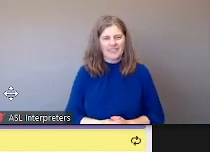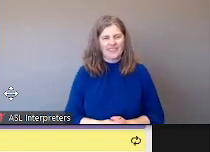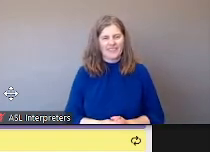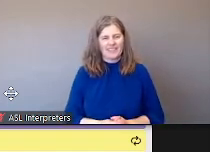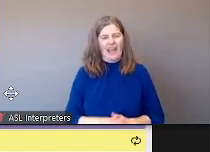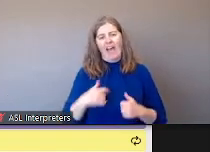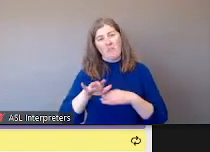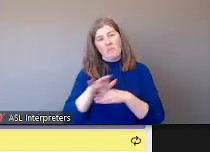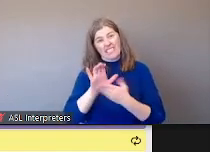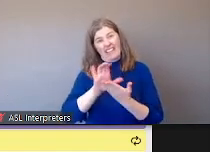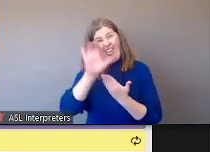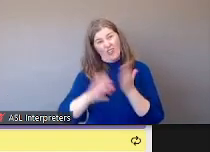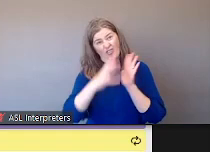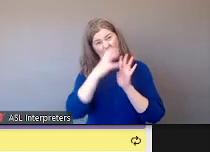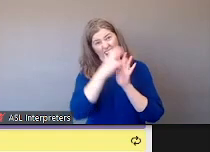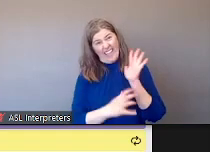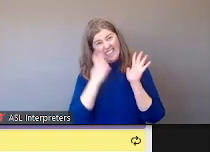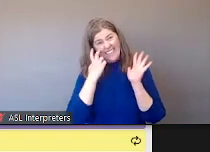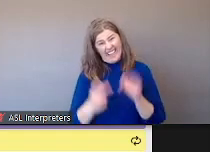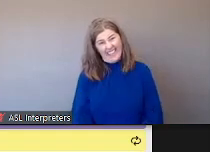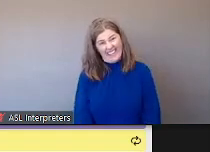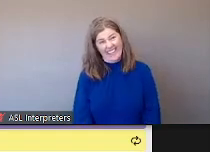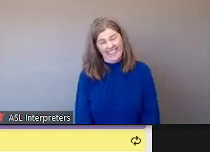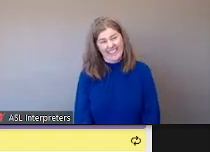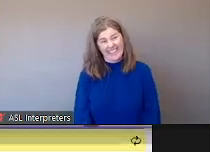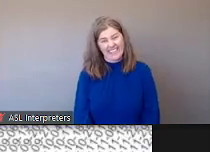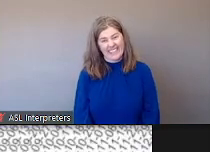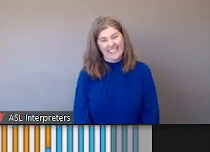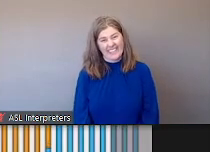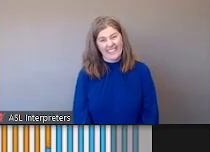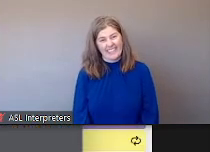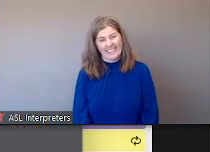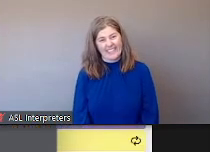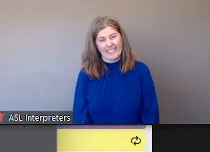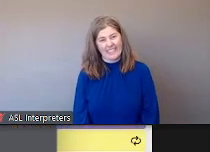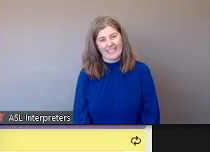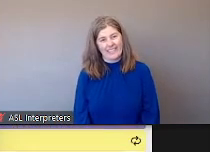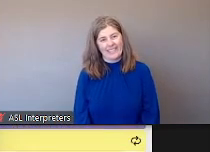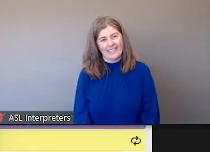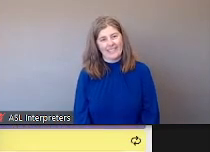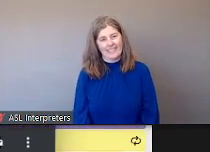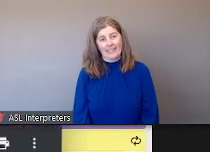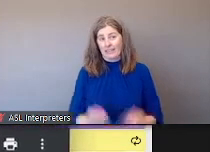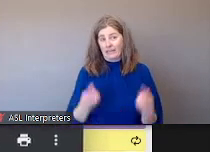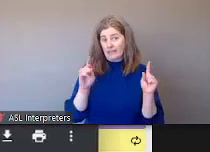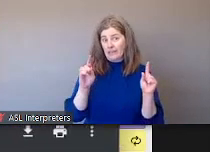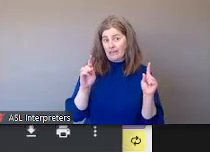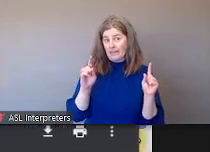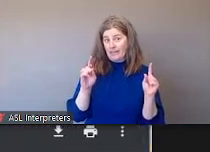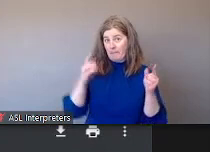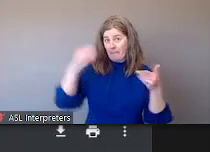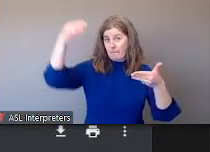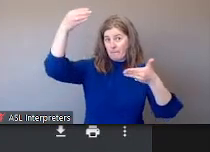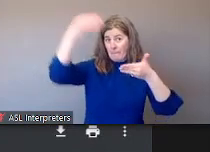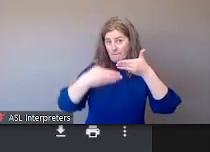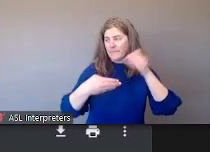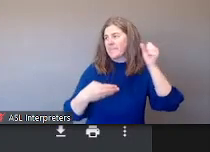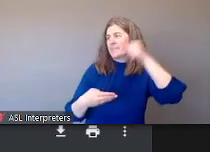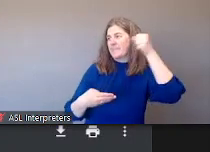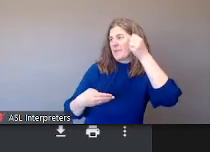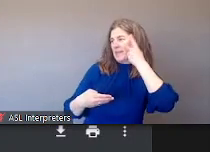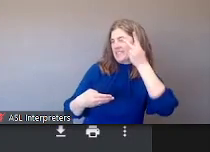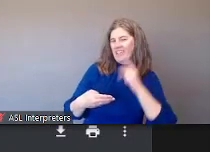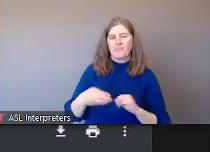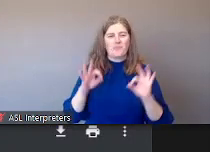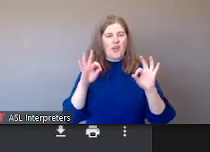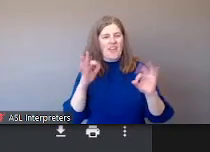busy calendar, as you can all see. Here we go. How about now? Did it just pop in? Yes, it did.